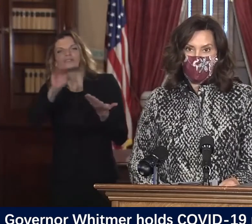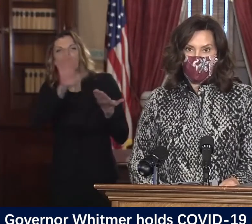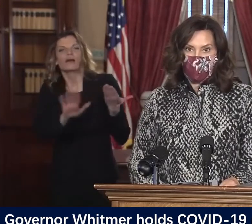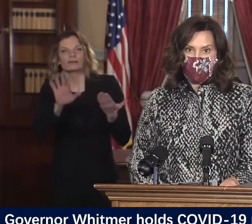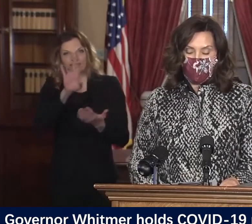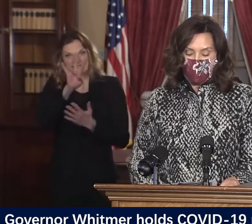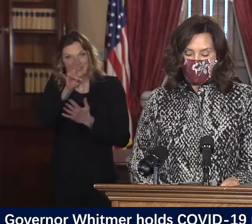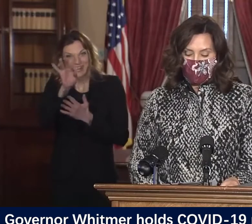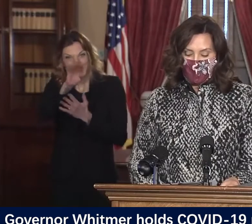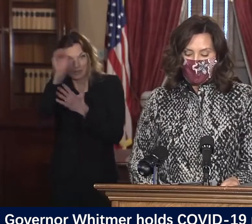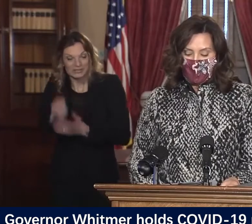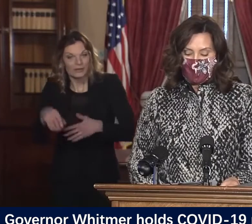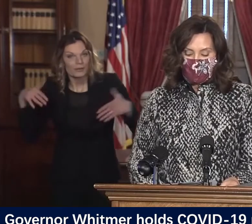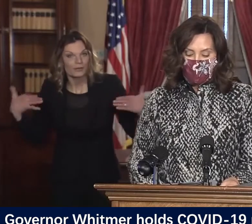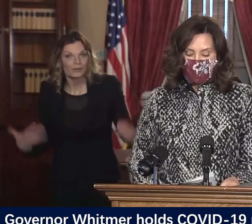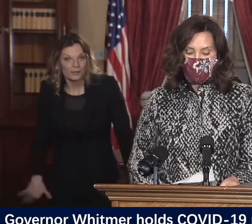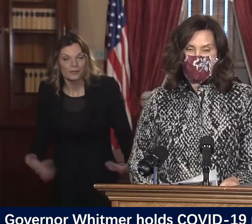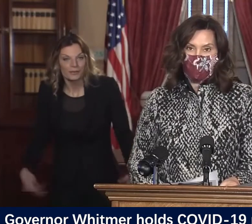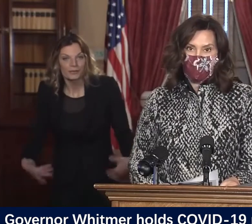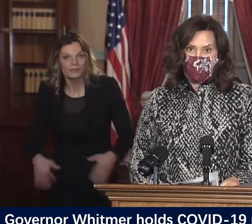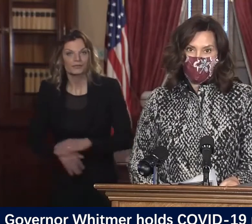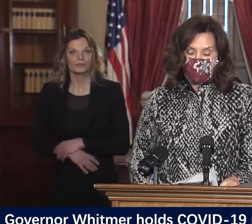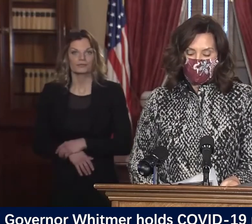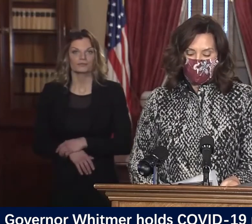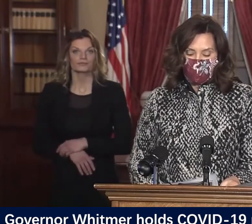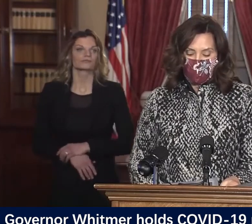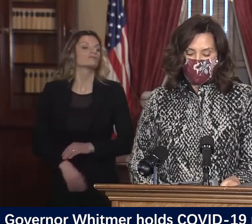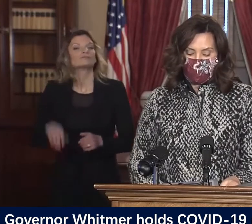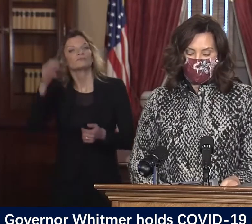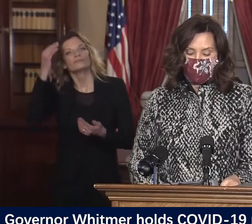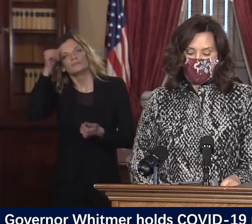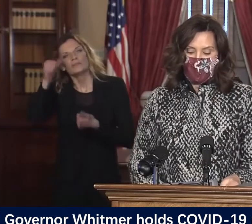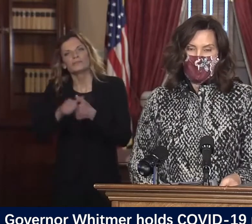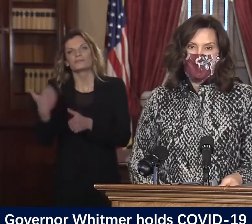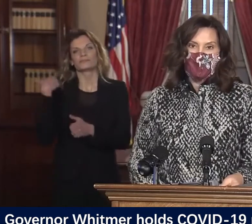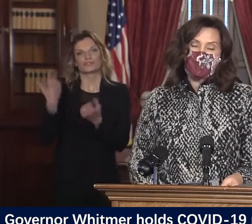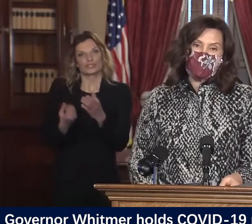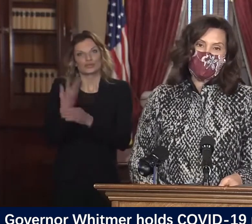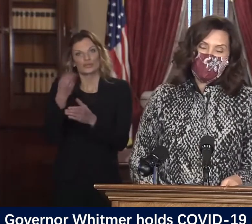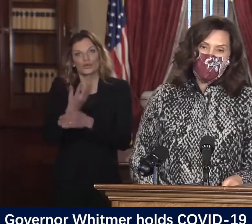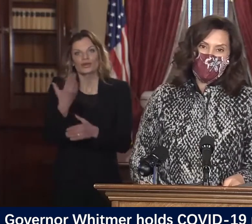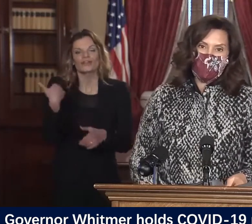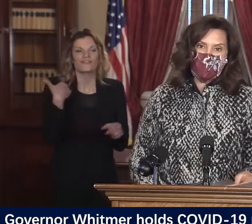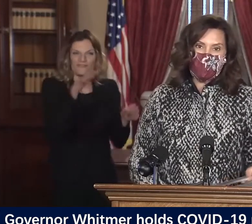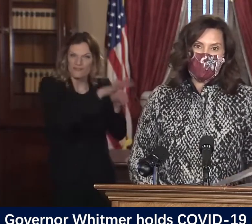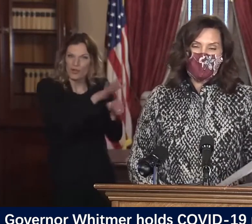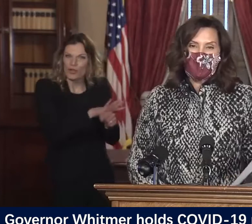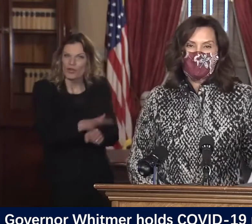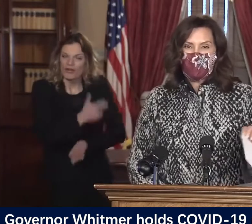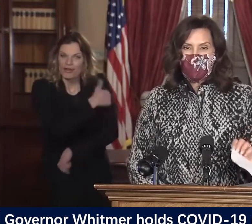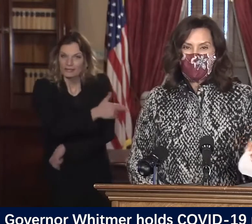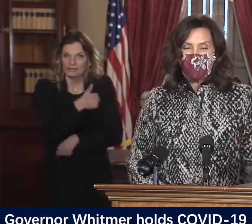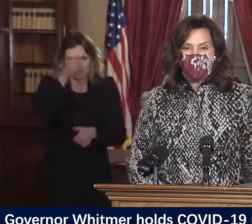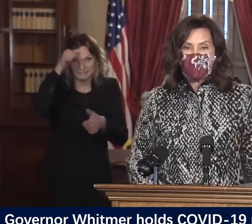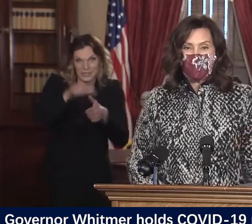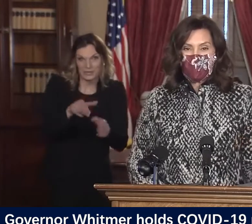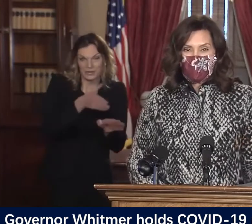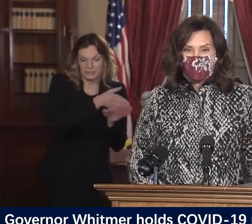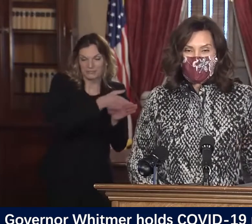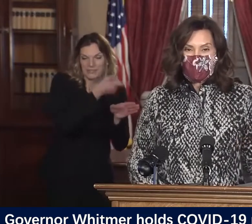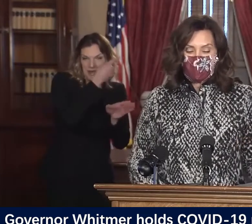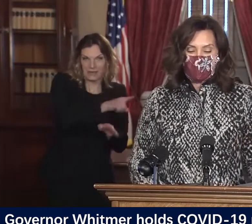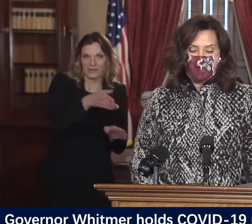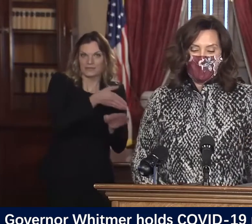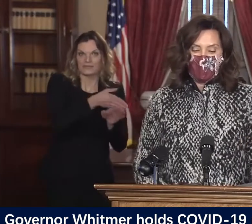are dealing with right now is different than it was in the spring. Because in the spring, different parts of